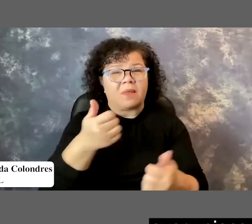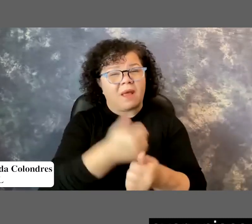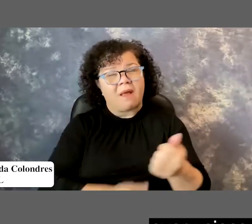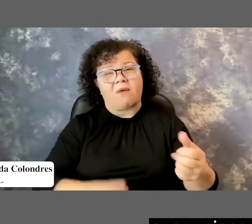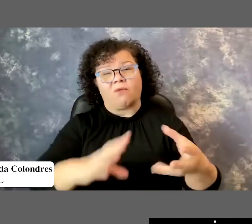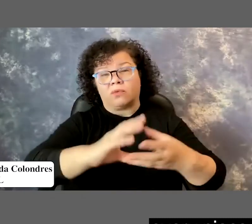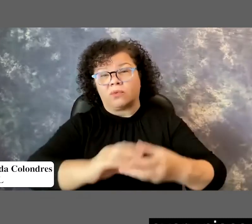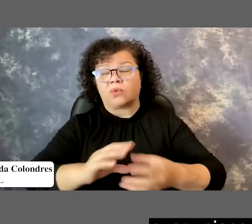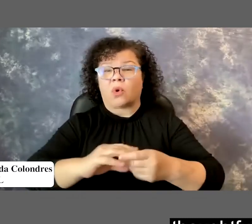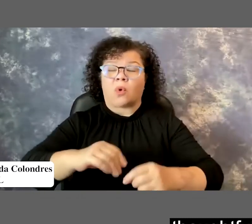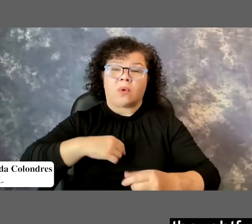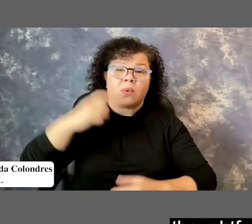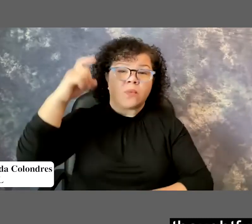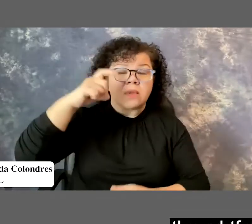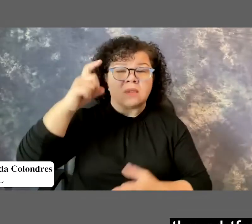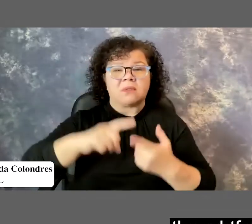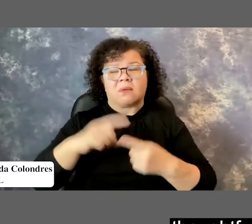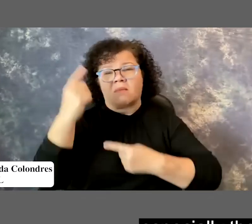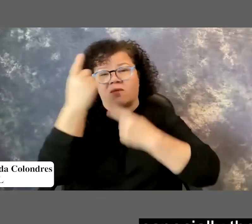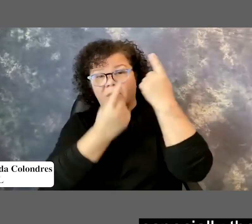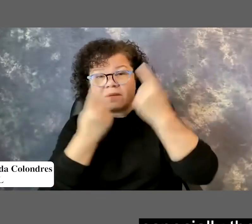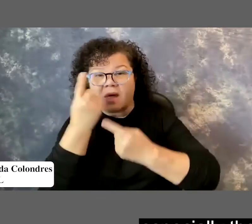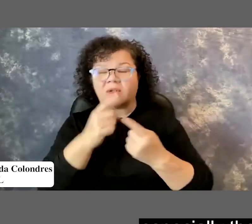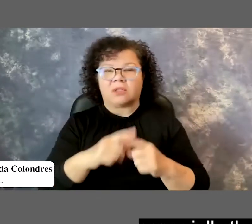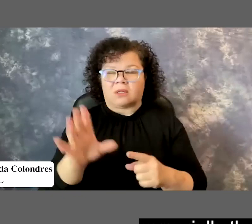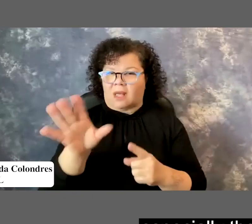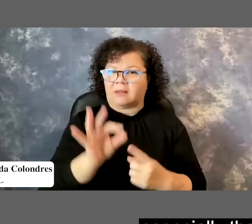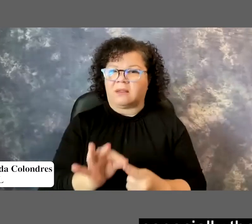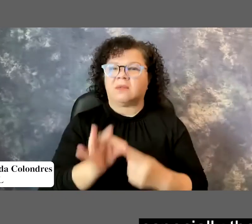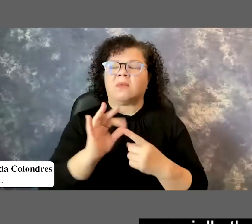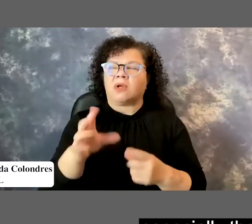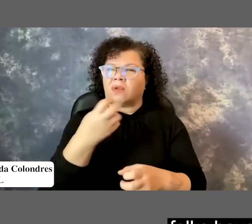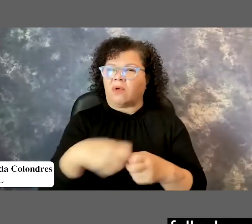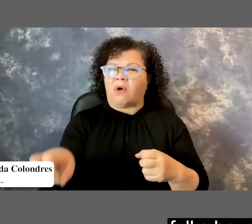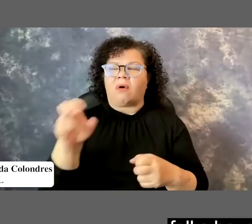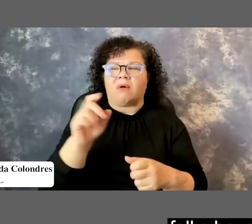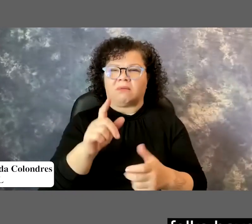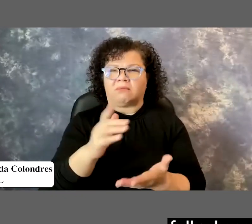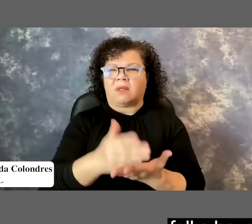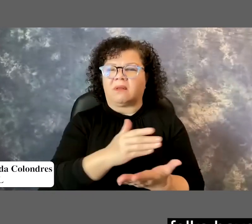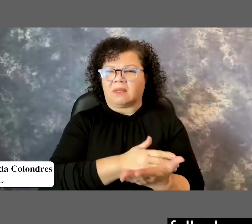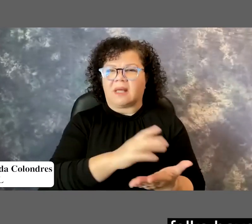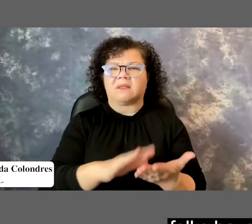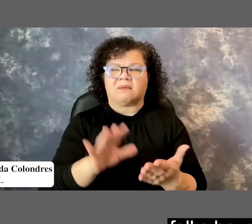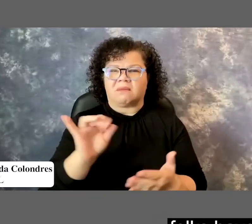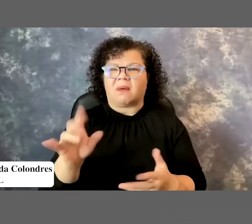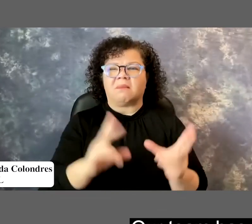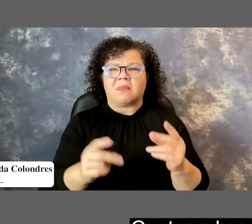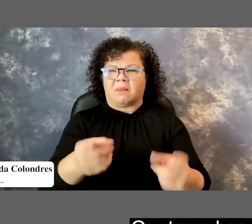of wisdom, every thoughtful reflection, and especially the hard lessons that folks have gifted us